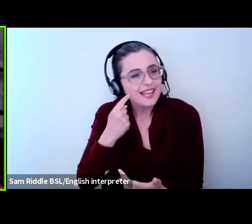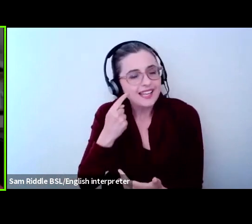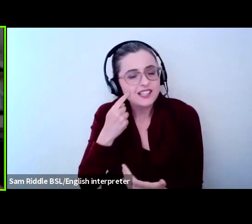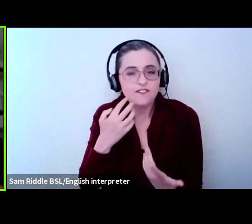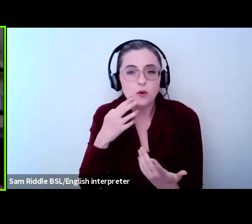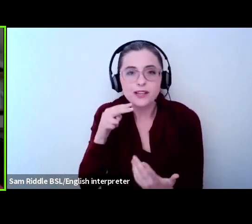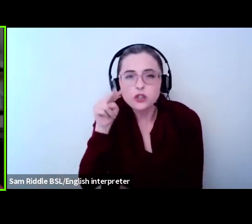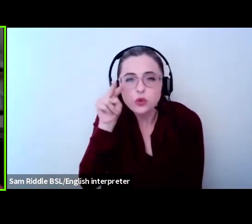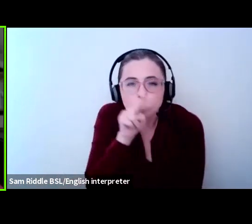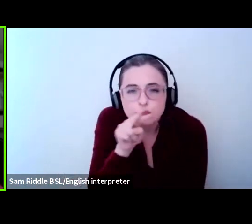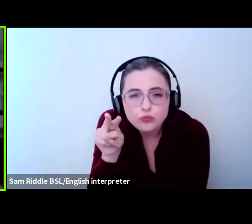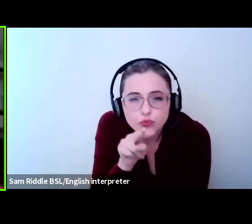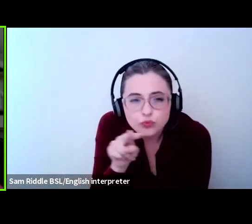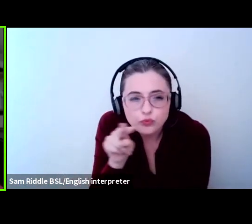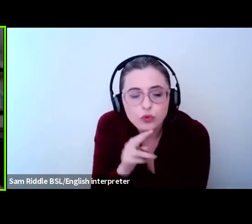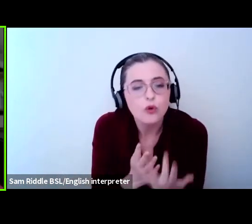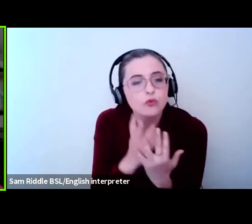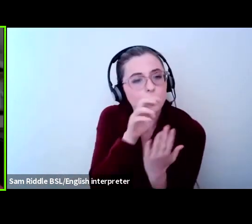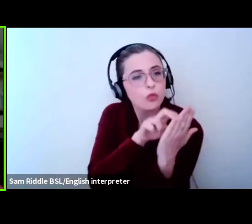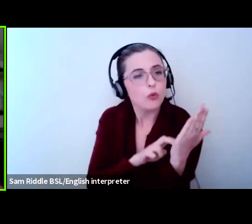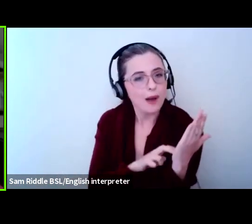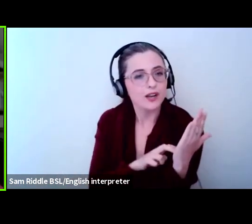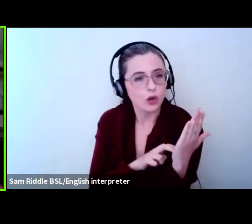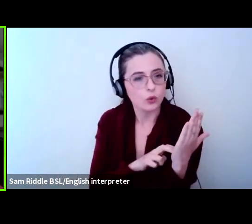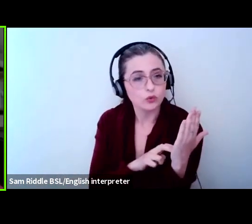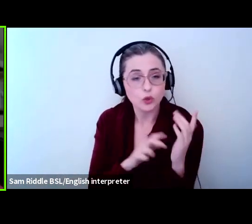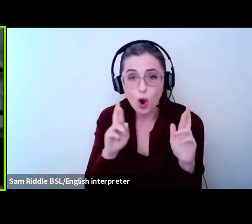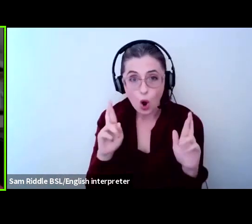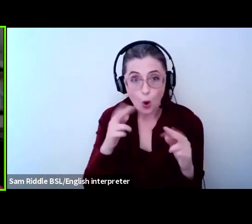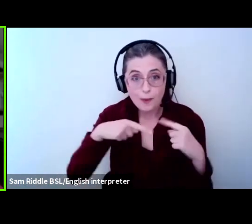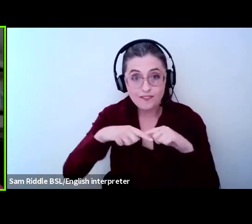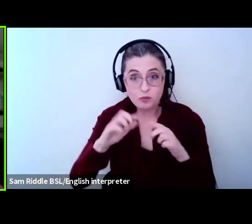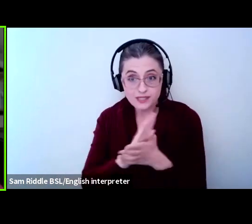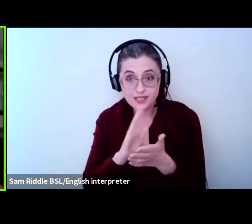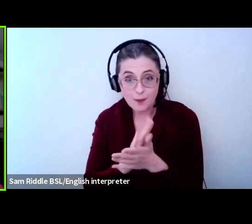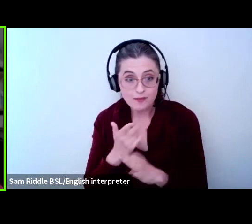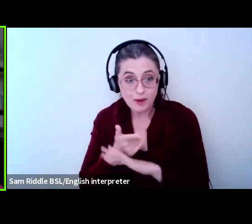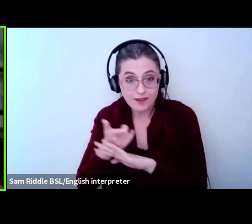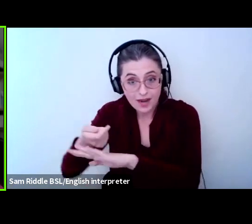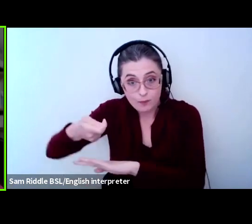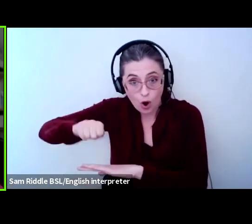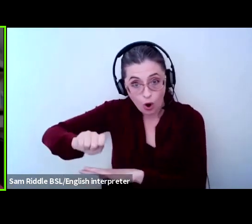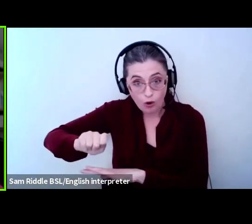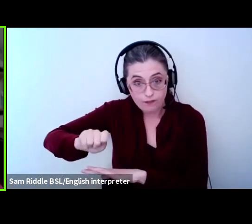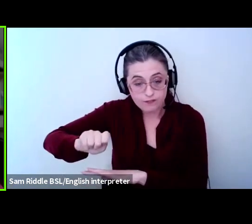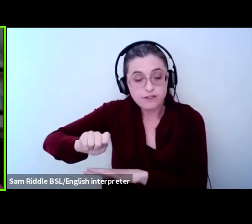screen and read through my notes as well. So I hope that's okay with everyone. I'll switch the